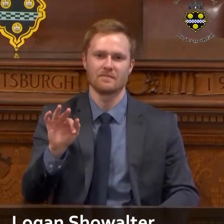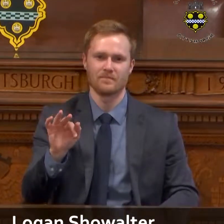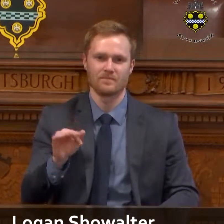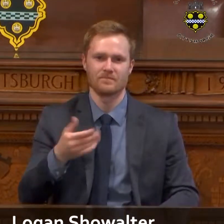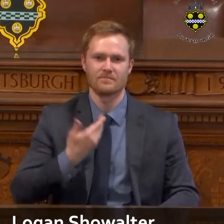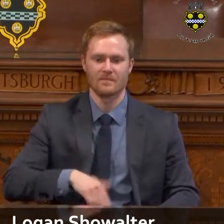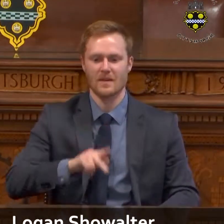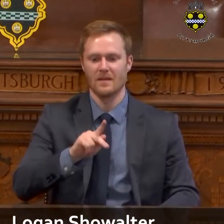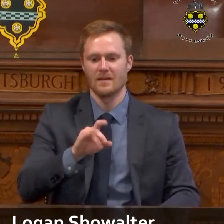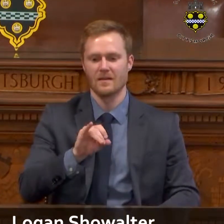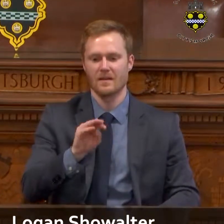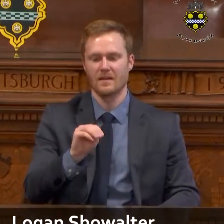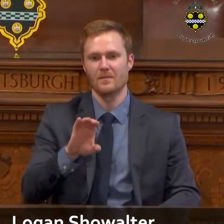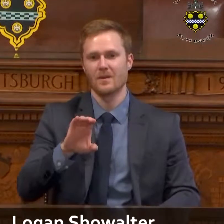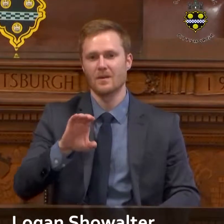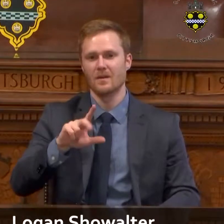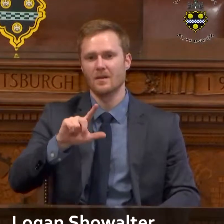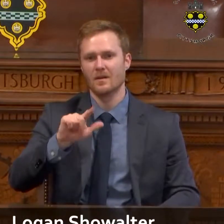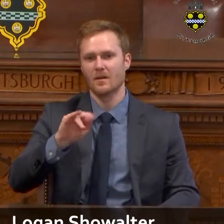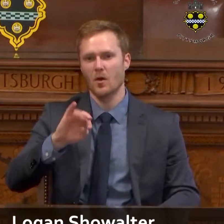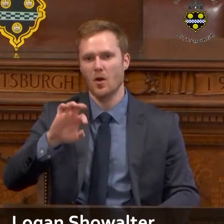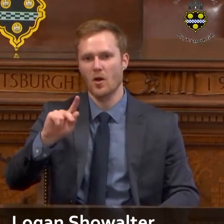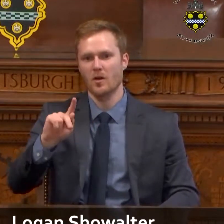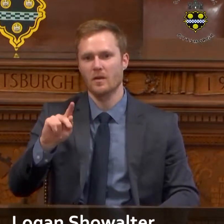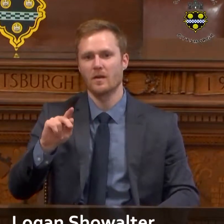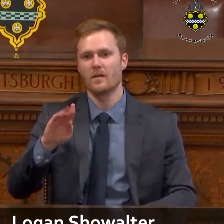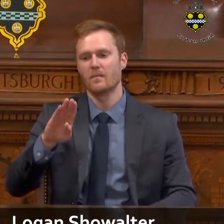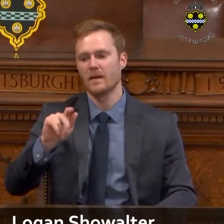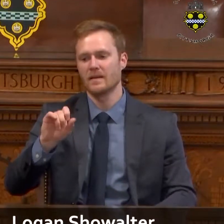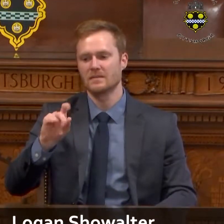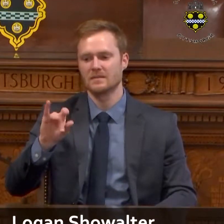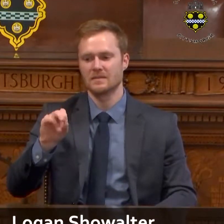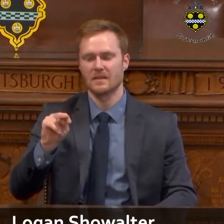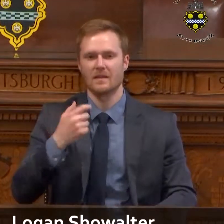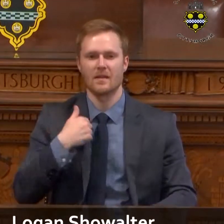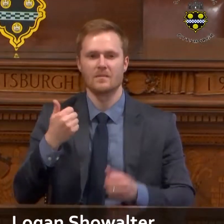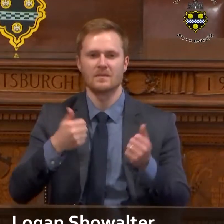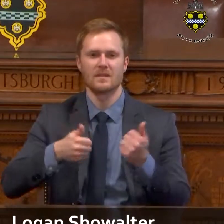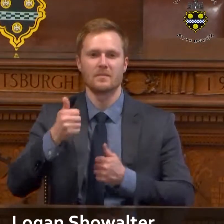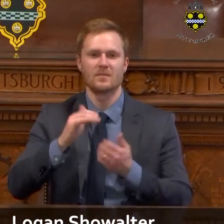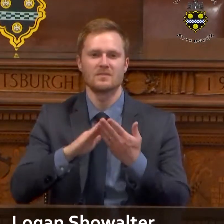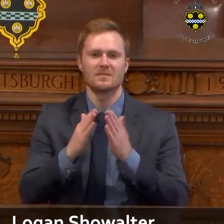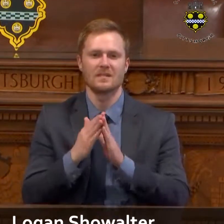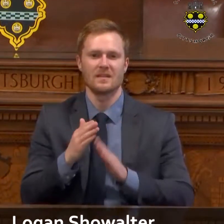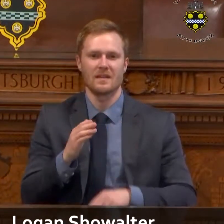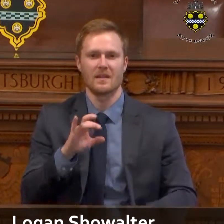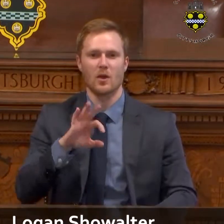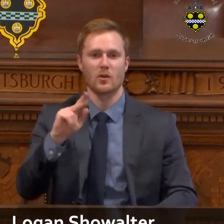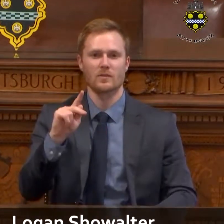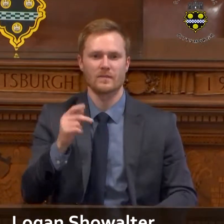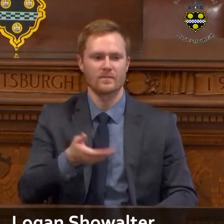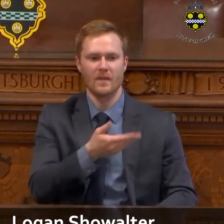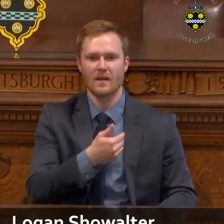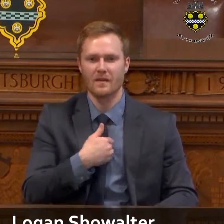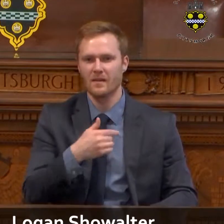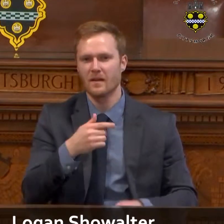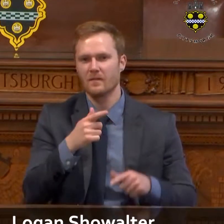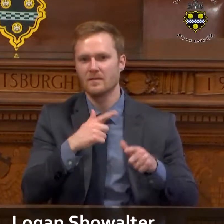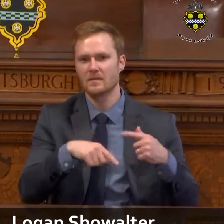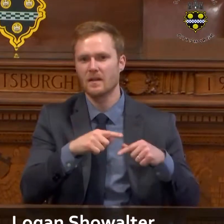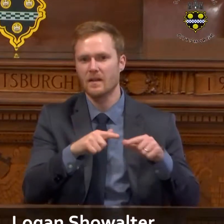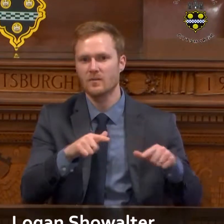My name is Kim Clark Baskin and I'm your deputy city clerk. With us today, we have our sign language